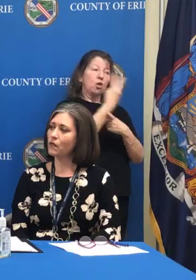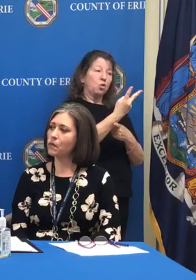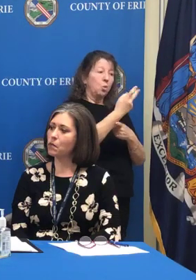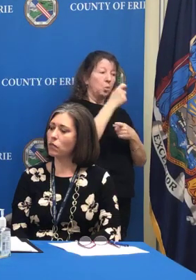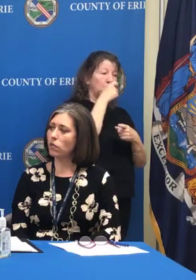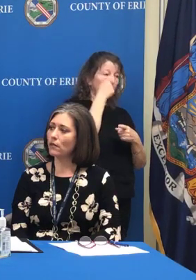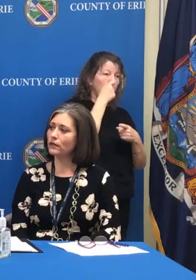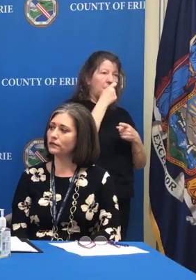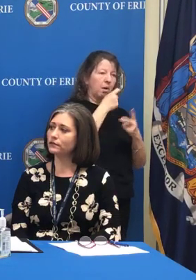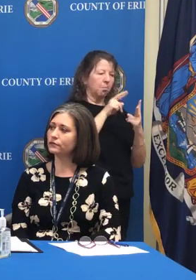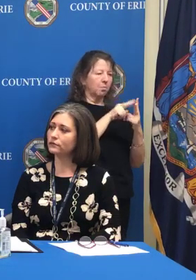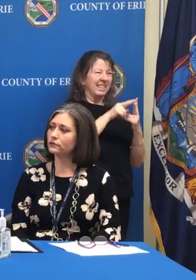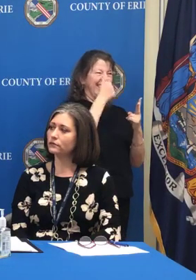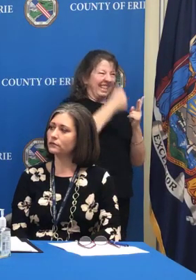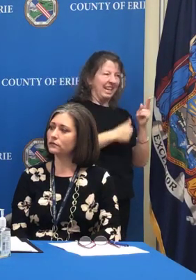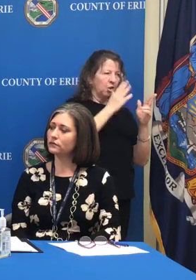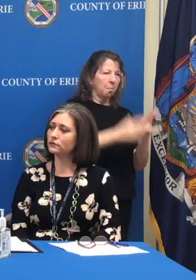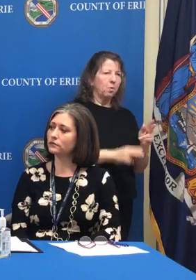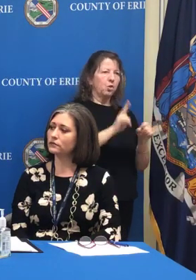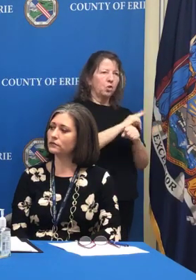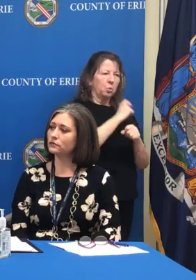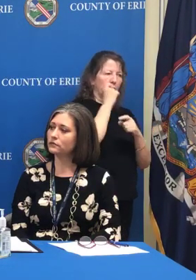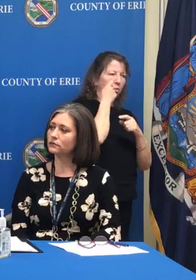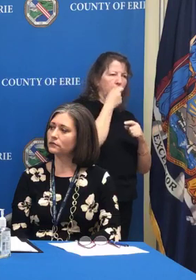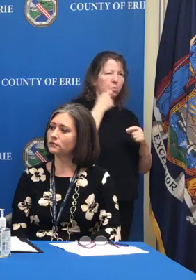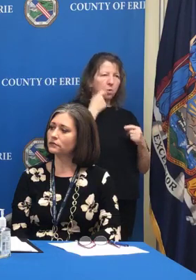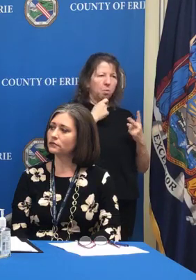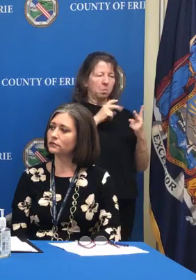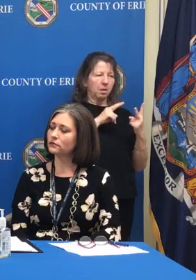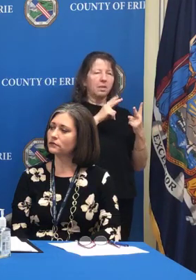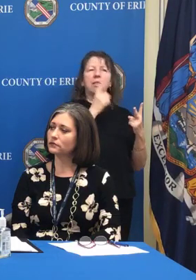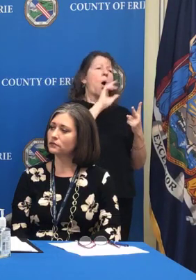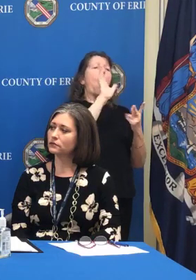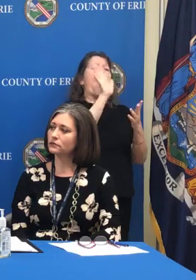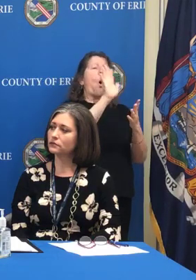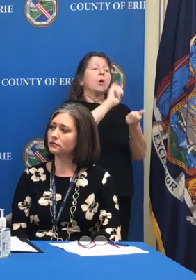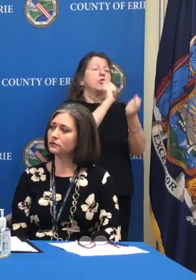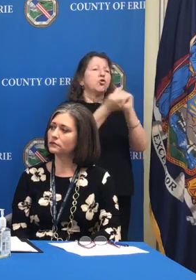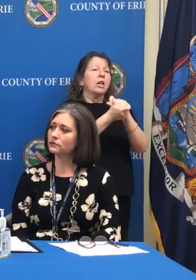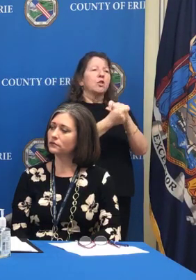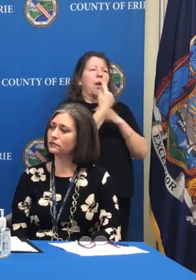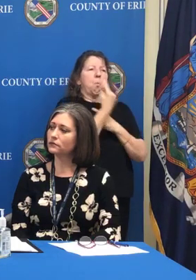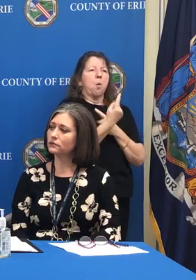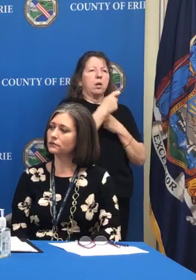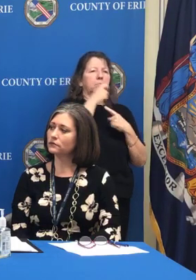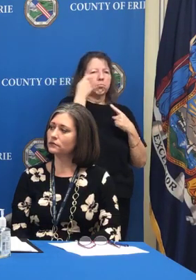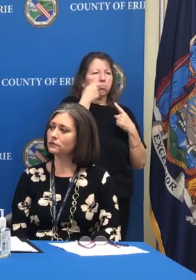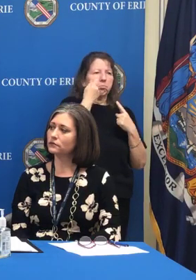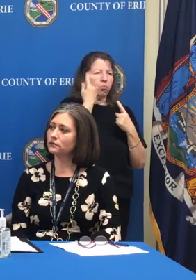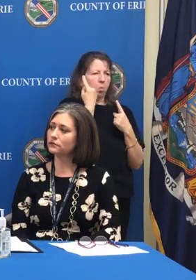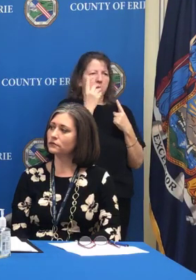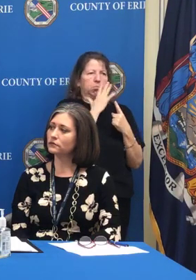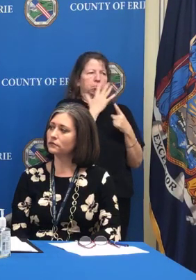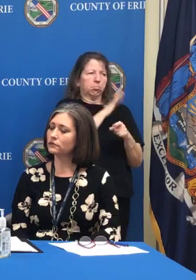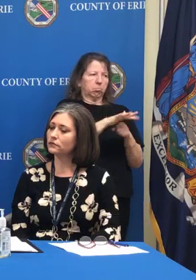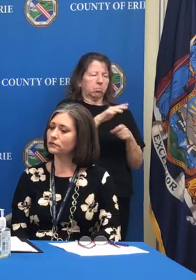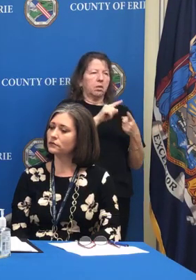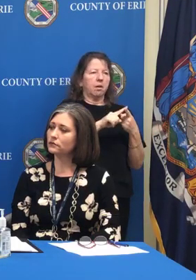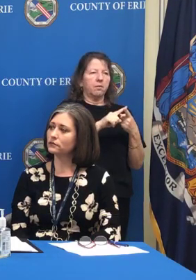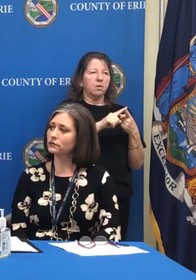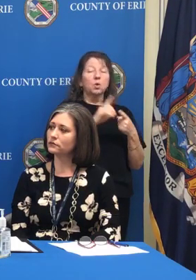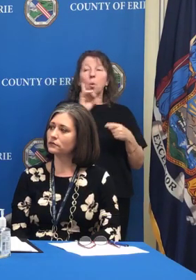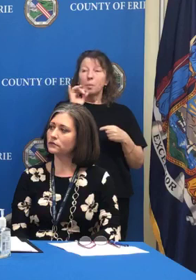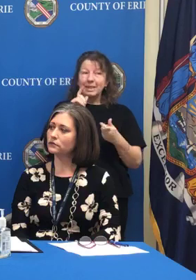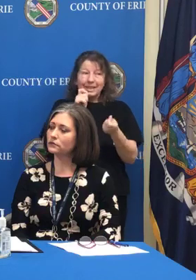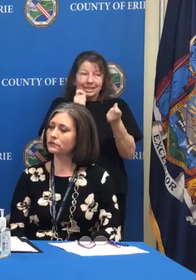one person, and then they said, no, we could use one. So we were able to, in the long run, and will be able to test exactly where we thought we'd be, but